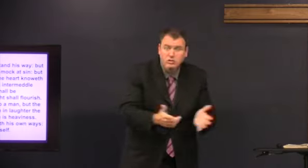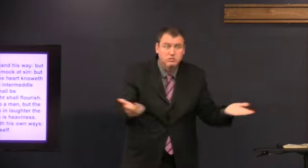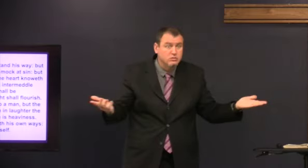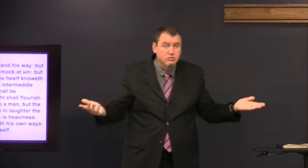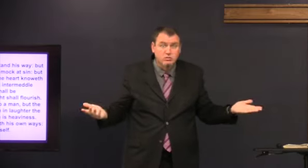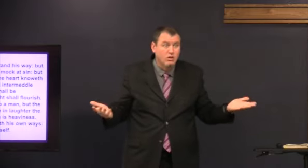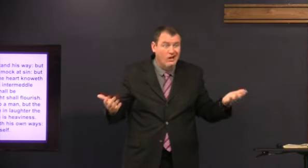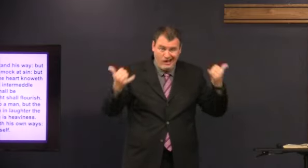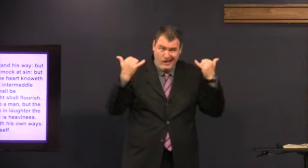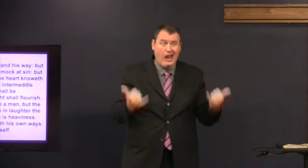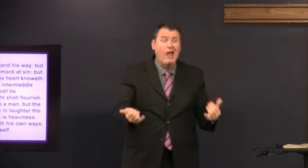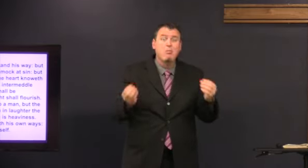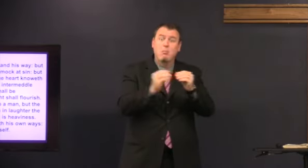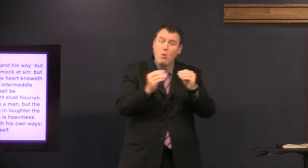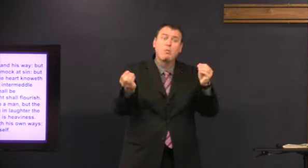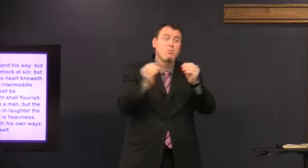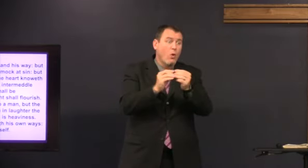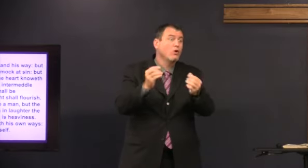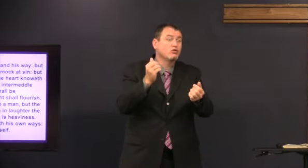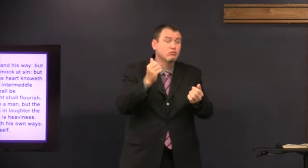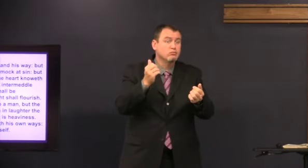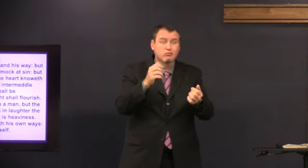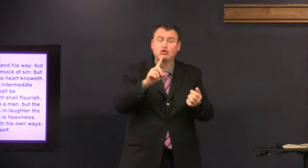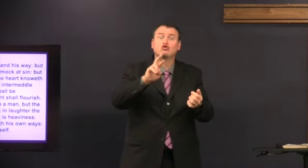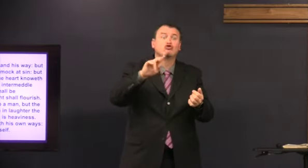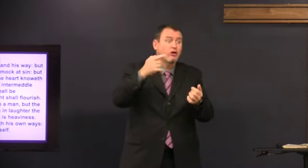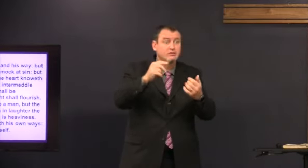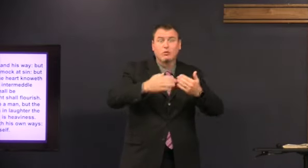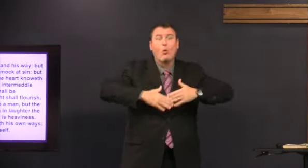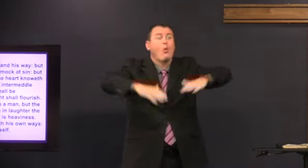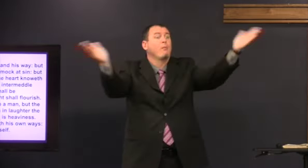there are no laws against having